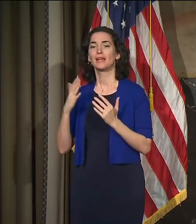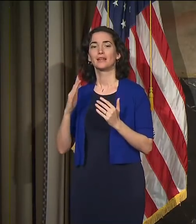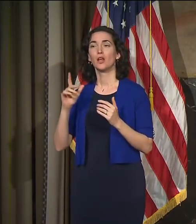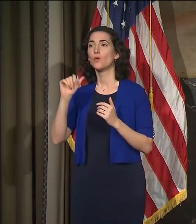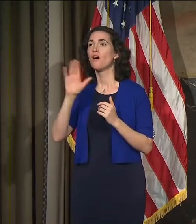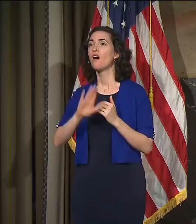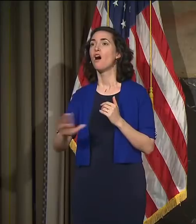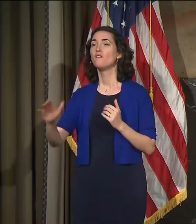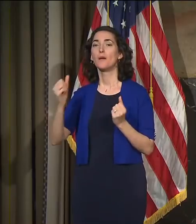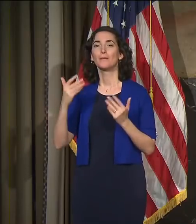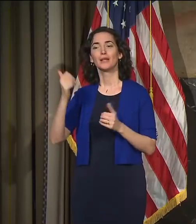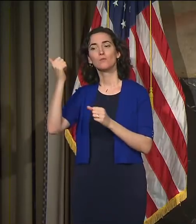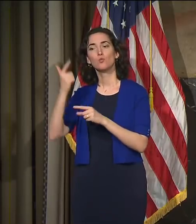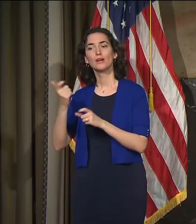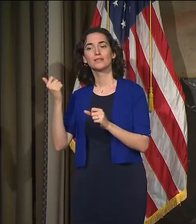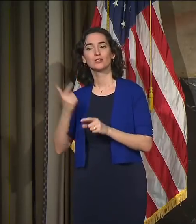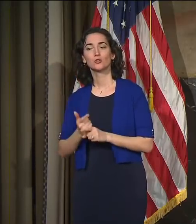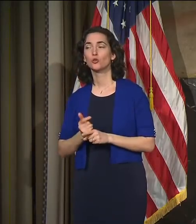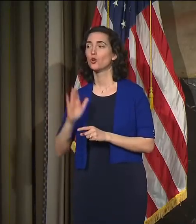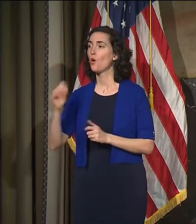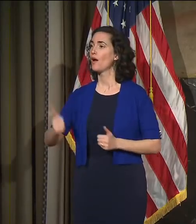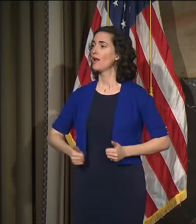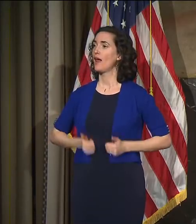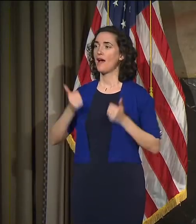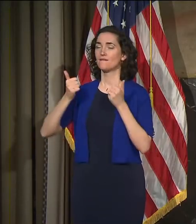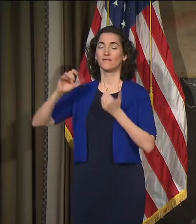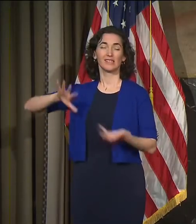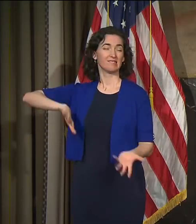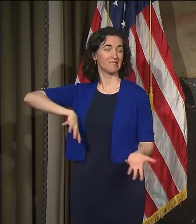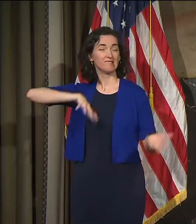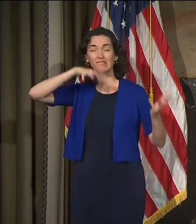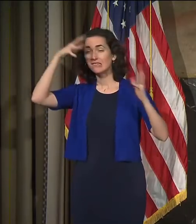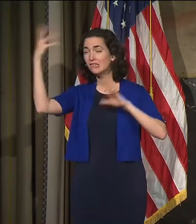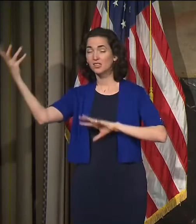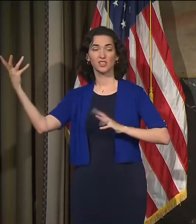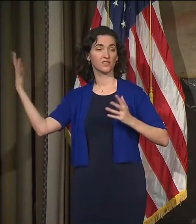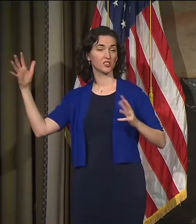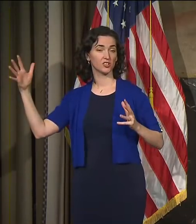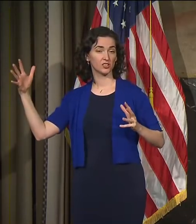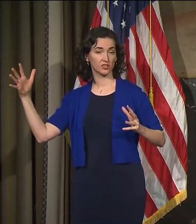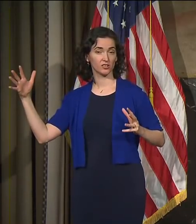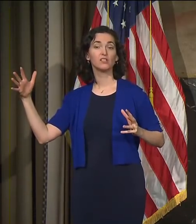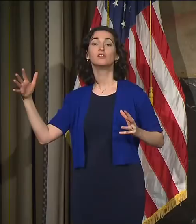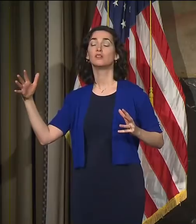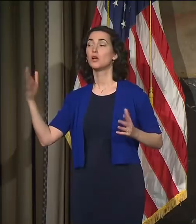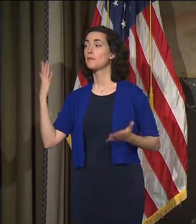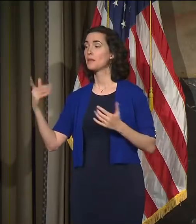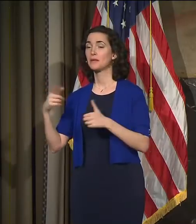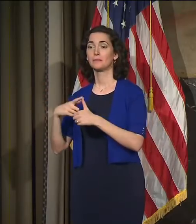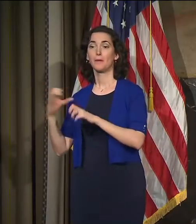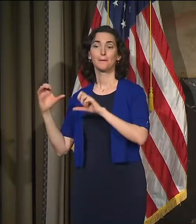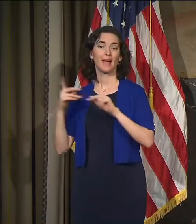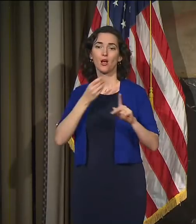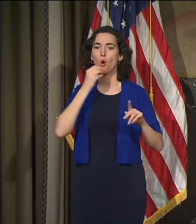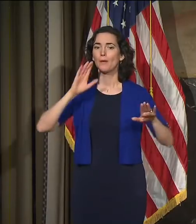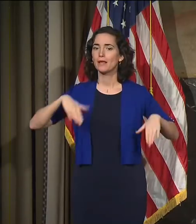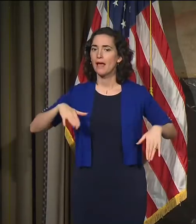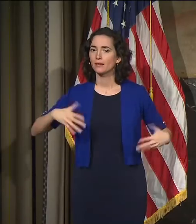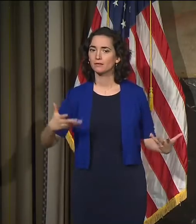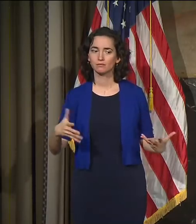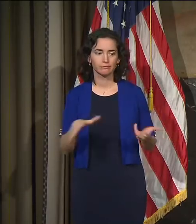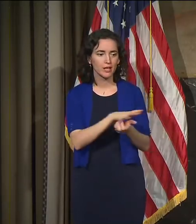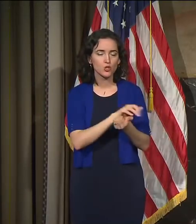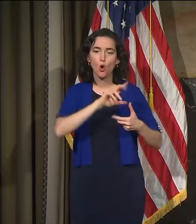across Louisiana whose lives are completely upside down. Maybe they haven't been able to get back to their home yet